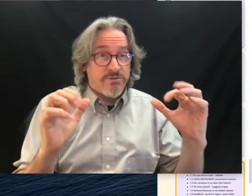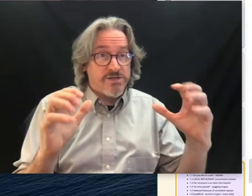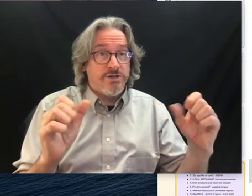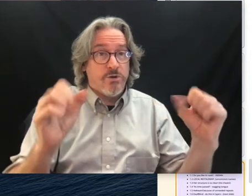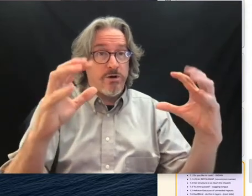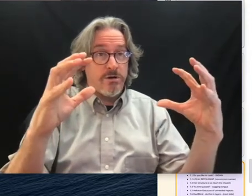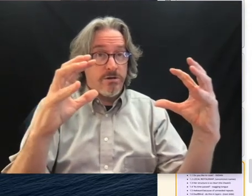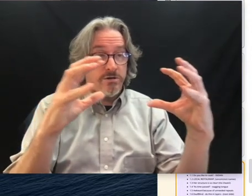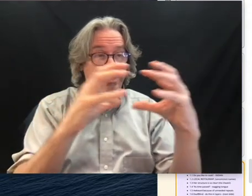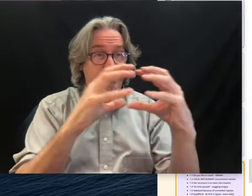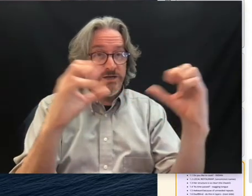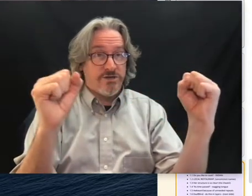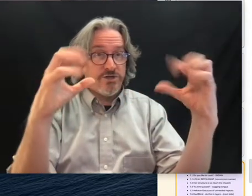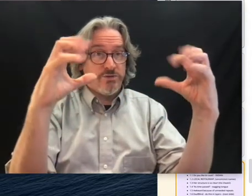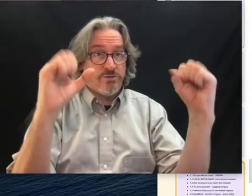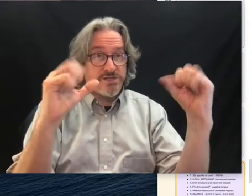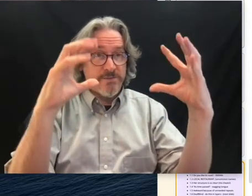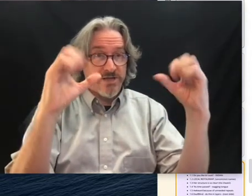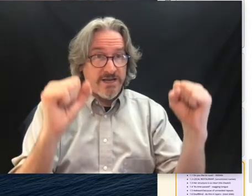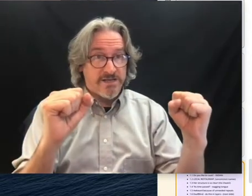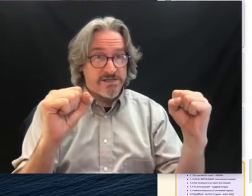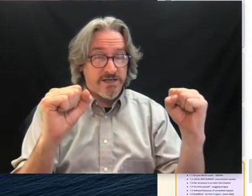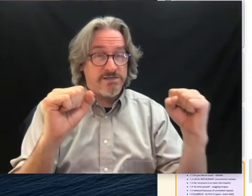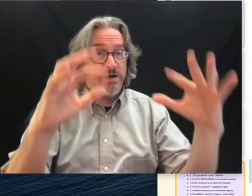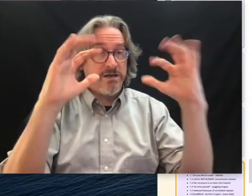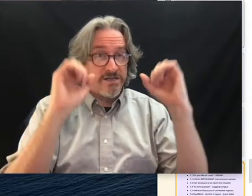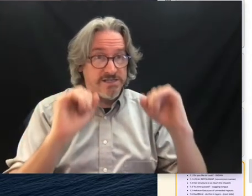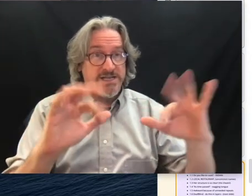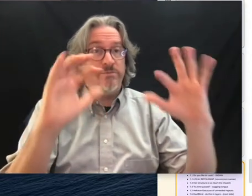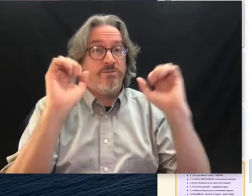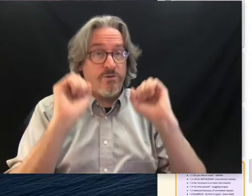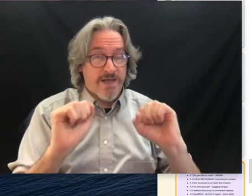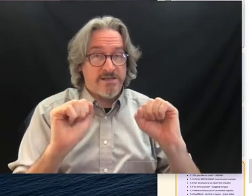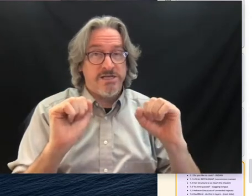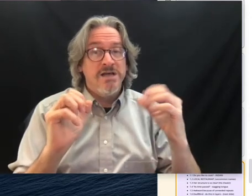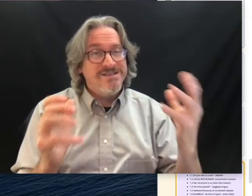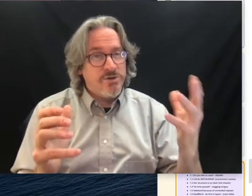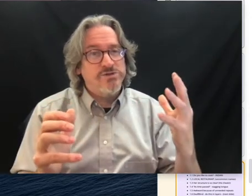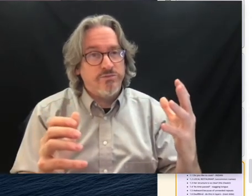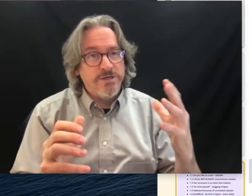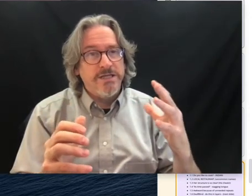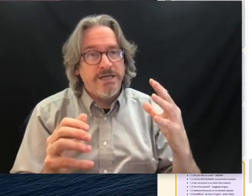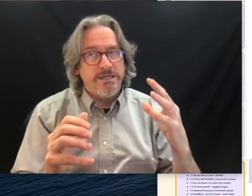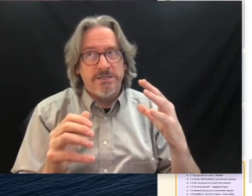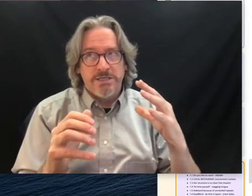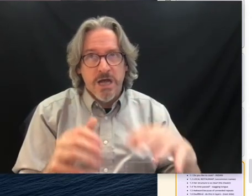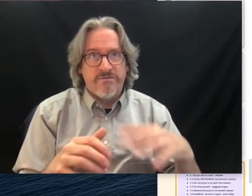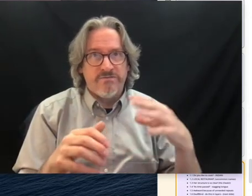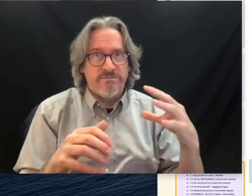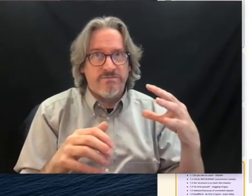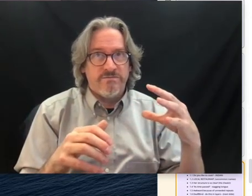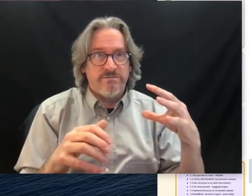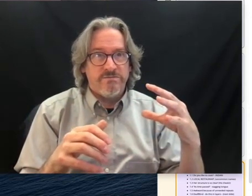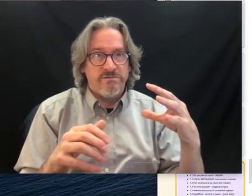deafblind person, you're doing 2 simultaneous things, right? It's the same with both hands. So it's really